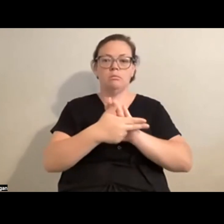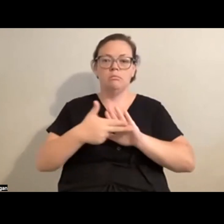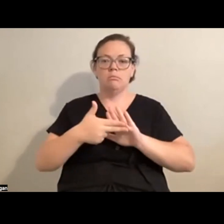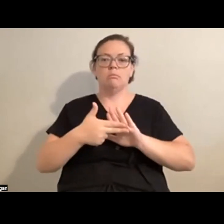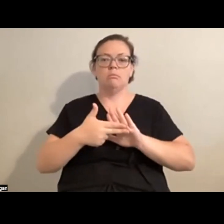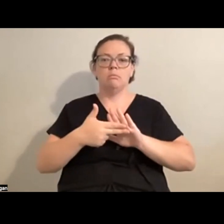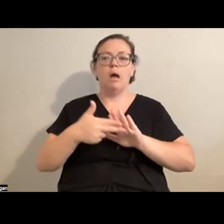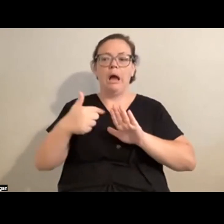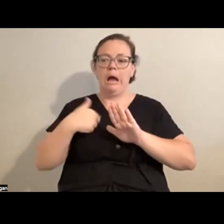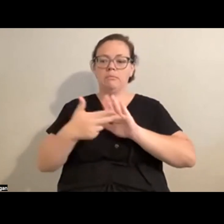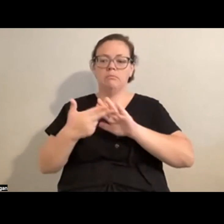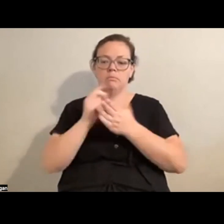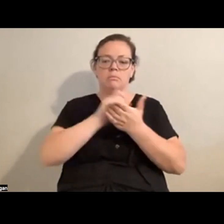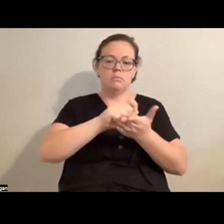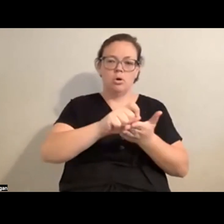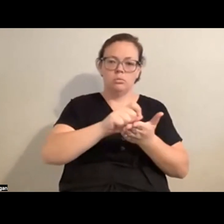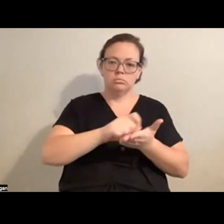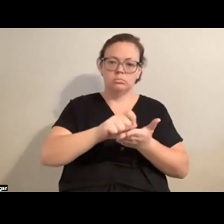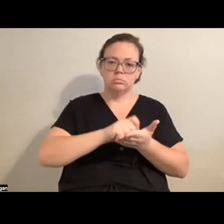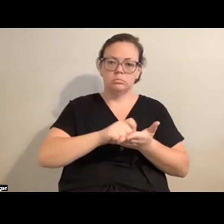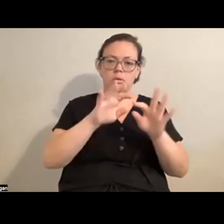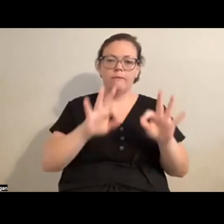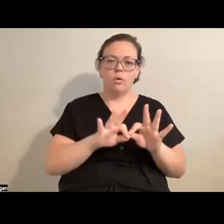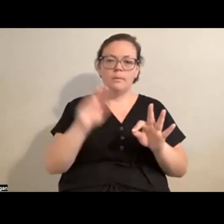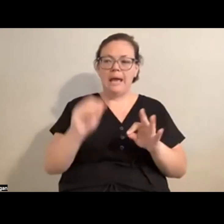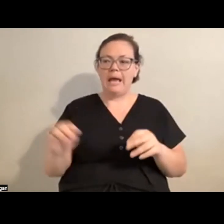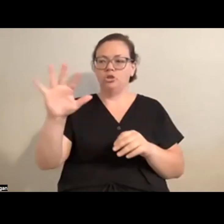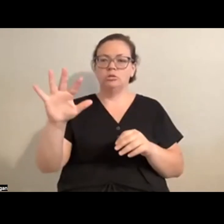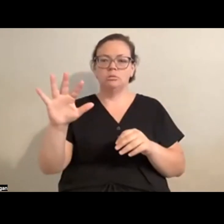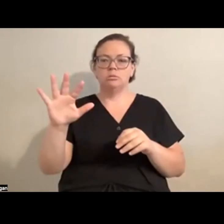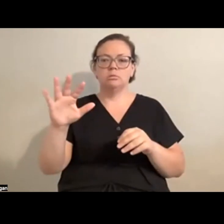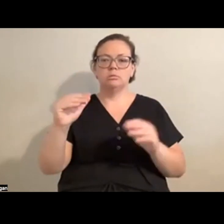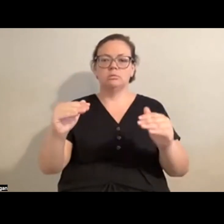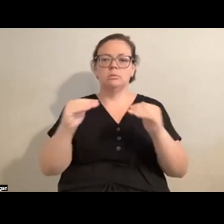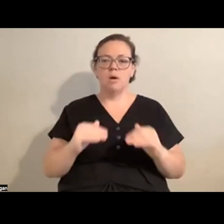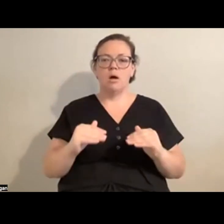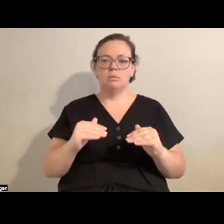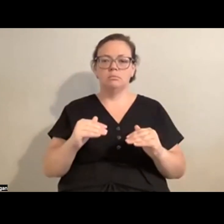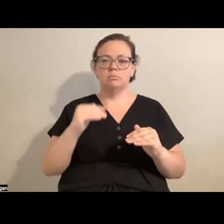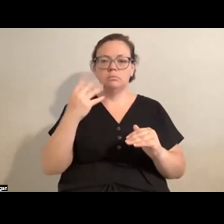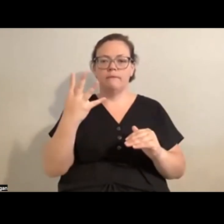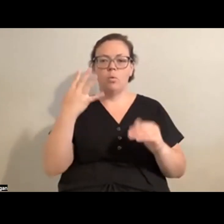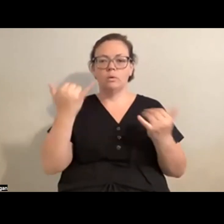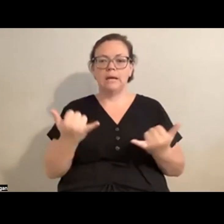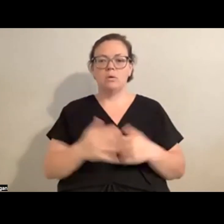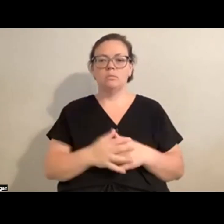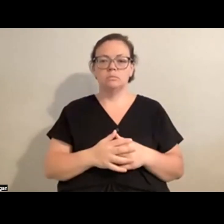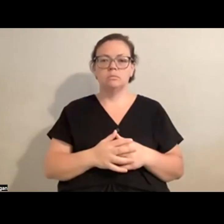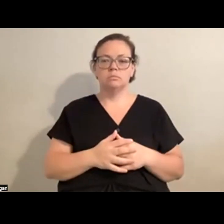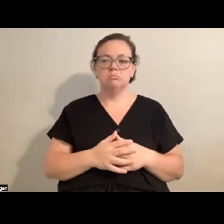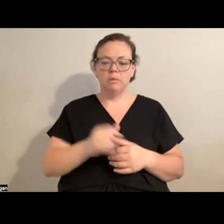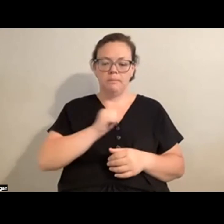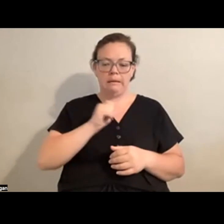I marked the form. Asian, bottom, for now. I constructed